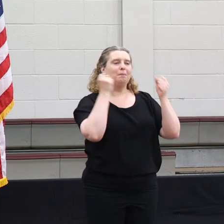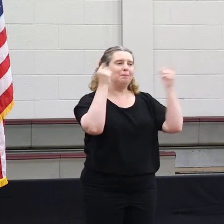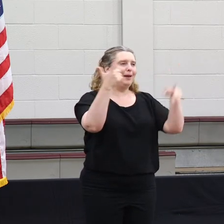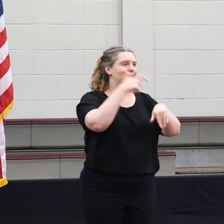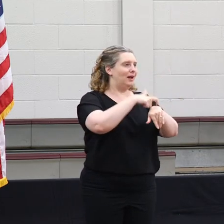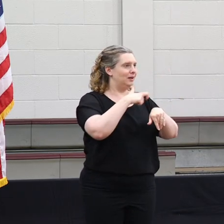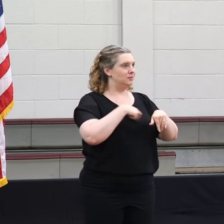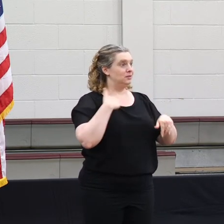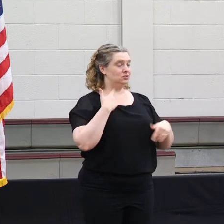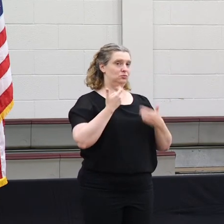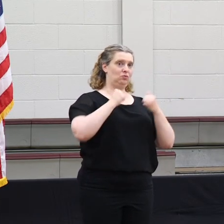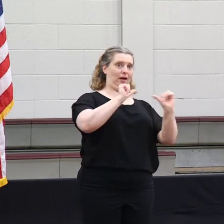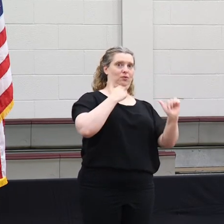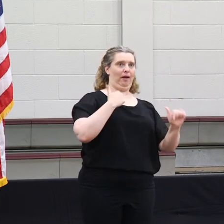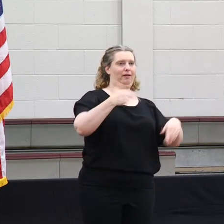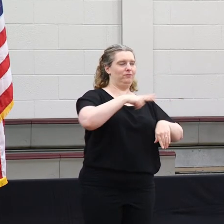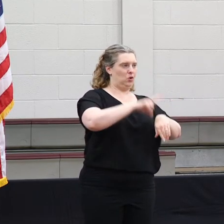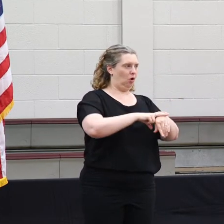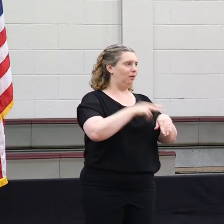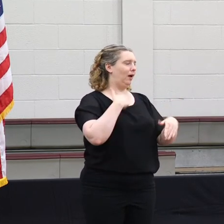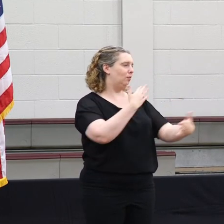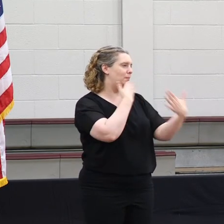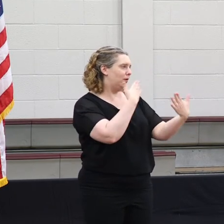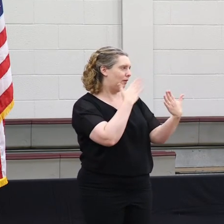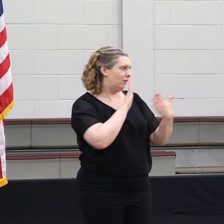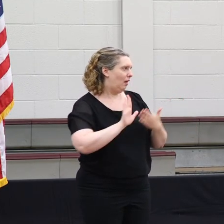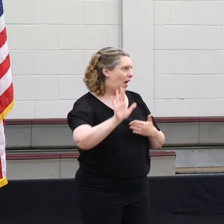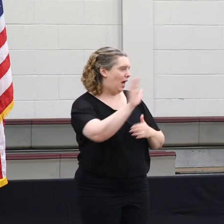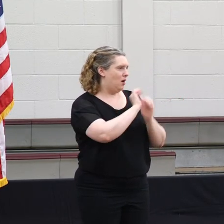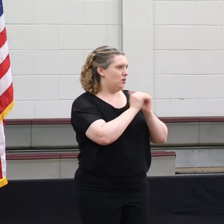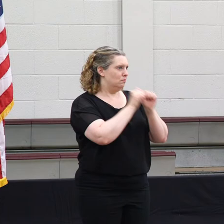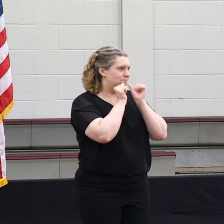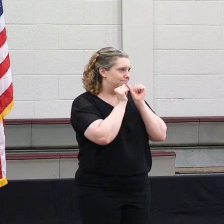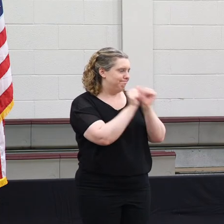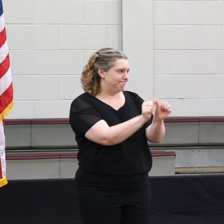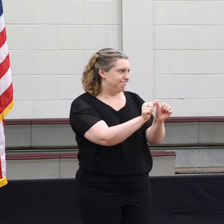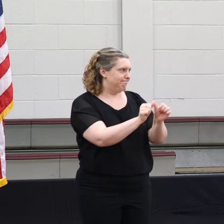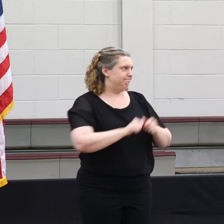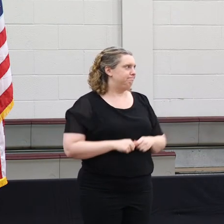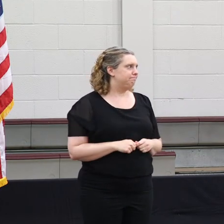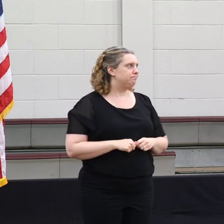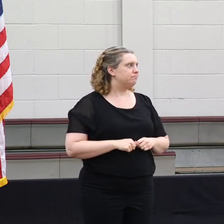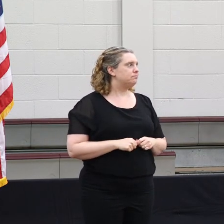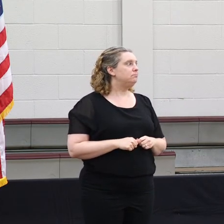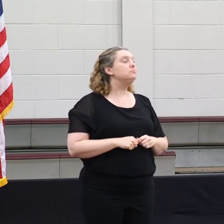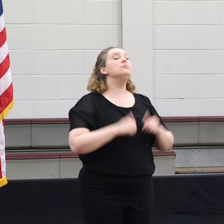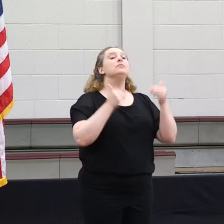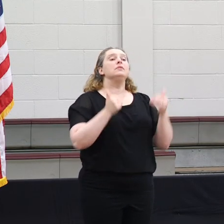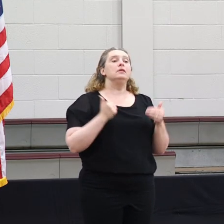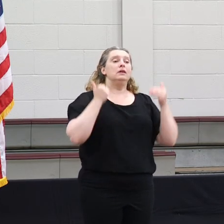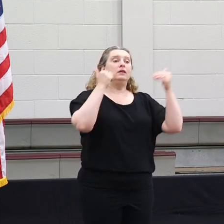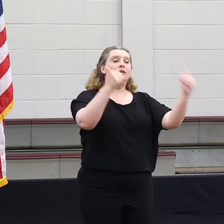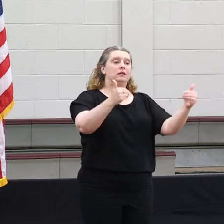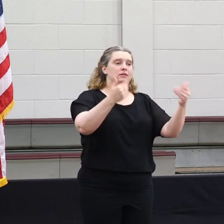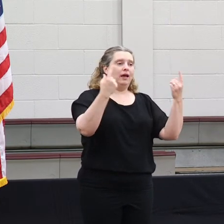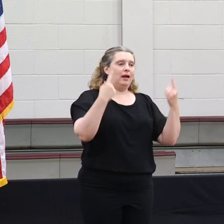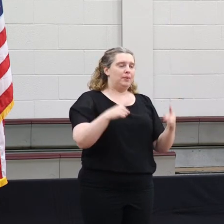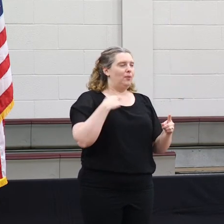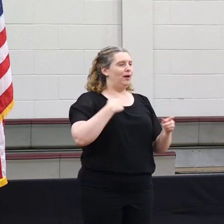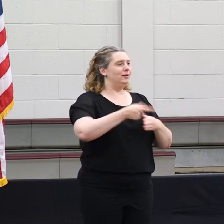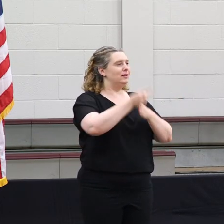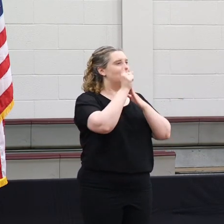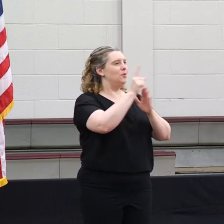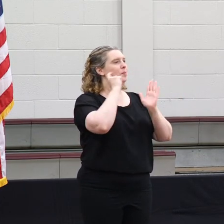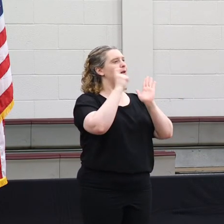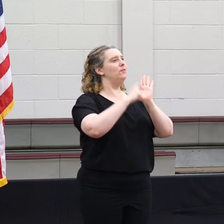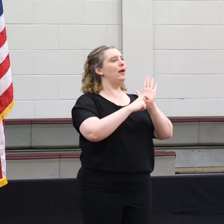an attempt at normalcy. I'll always be grateful for the way you persevered. Before moving on to our program, I'd like to take a moment